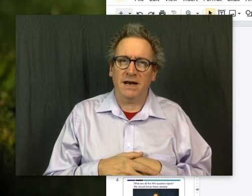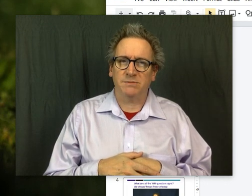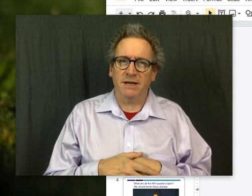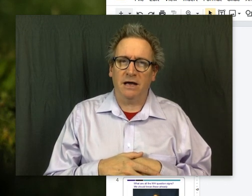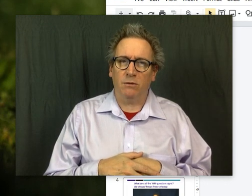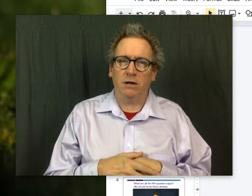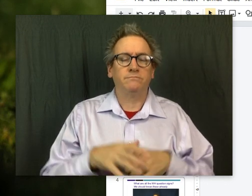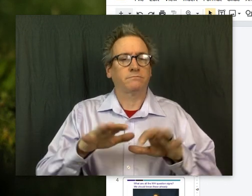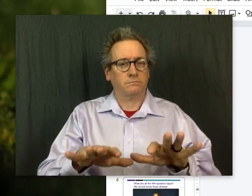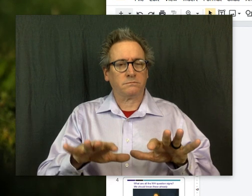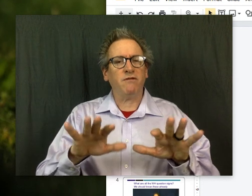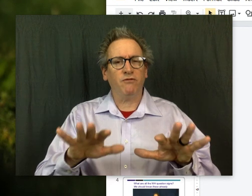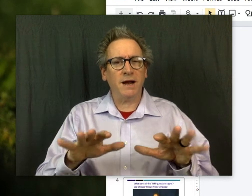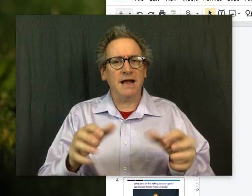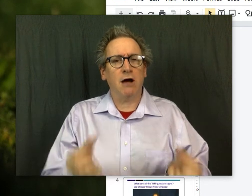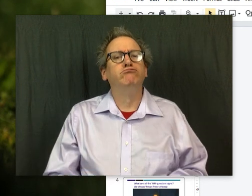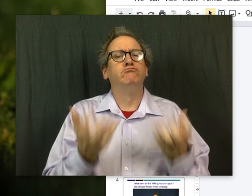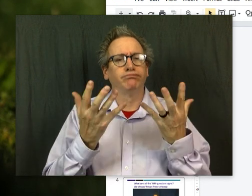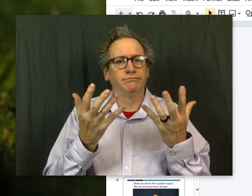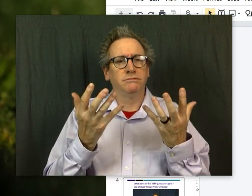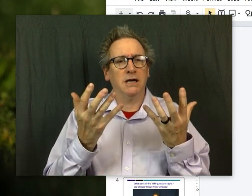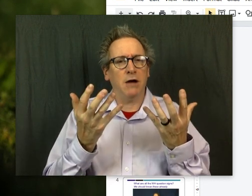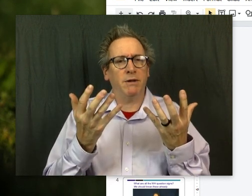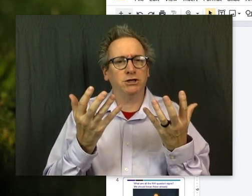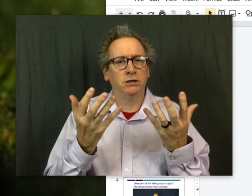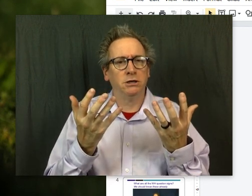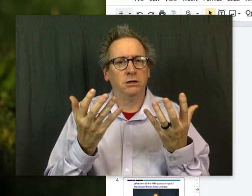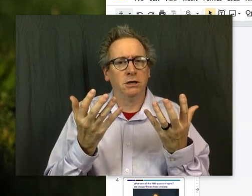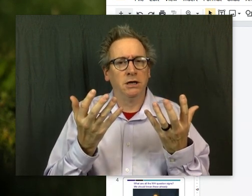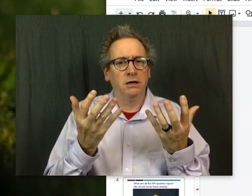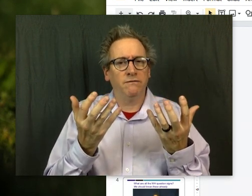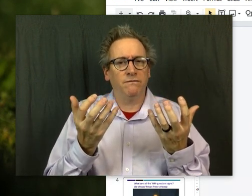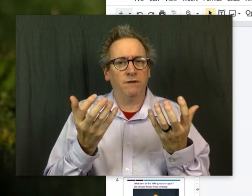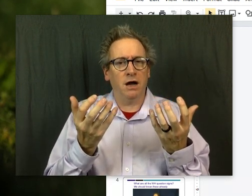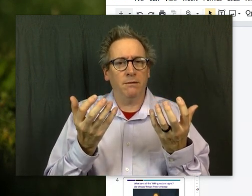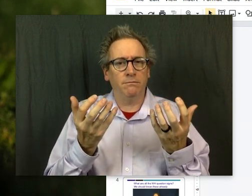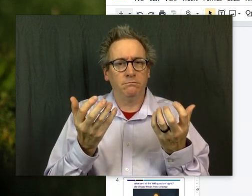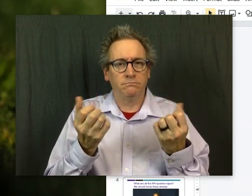not explaining that well. For right now, how much?